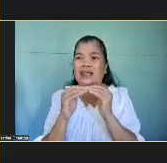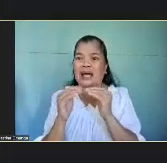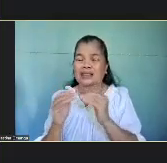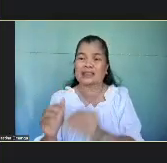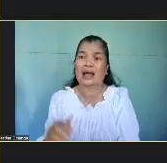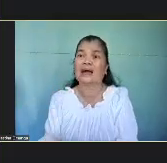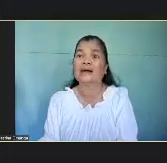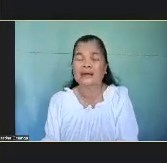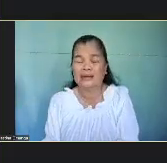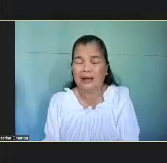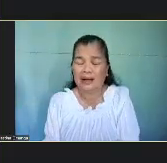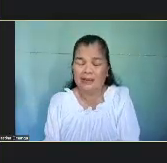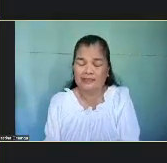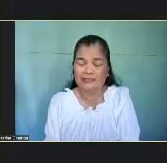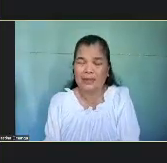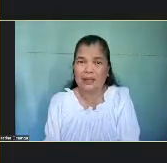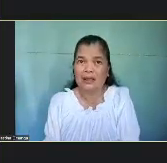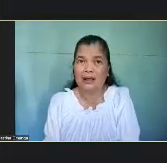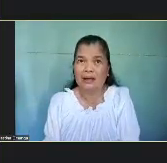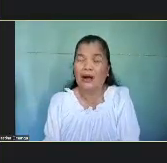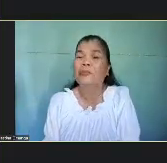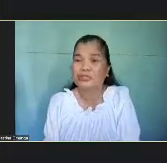sila sa lahat ng